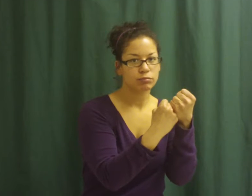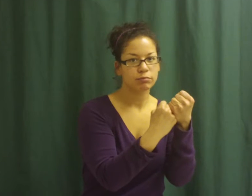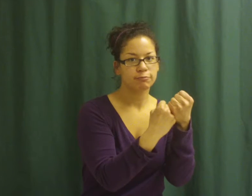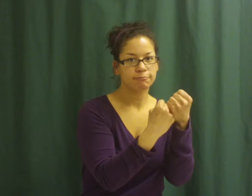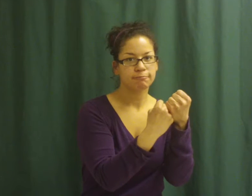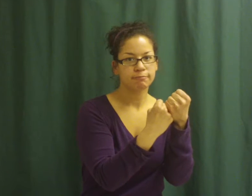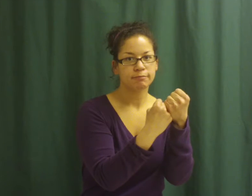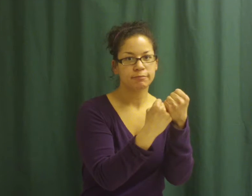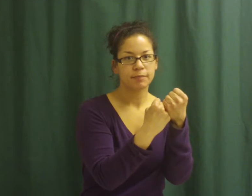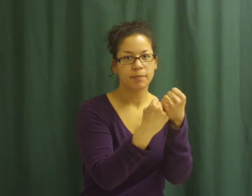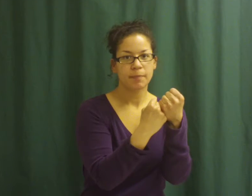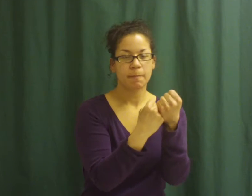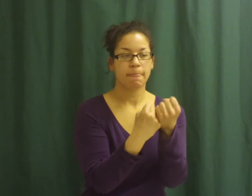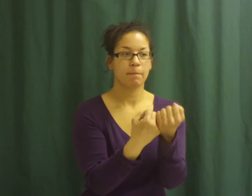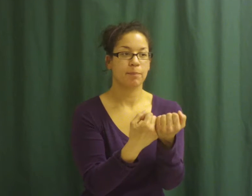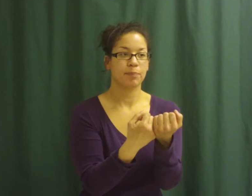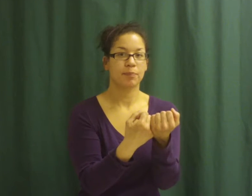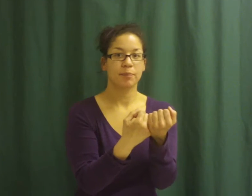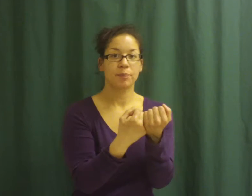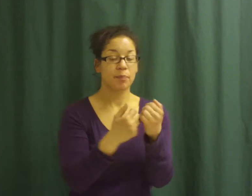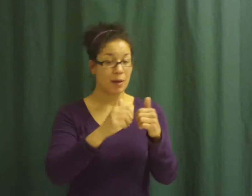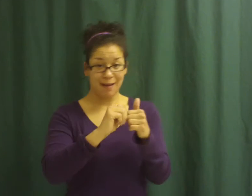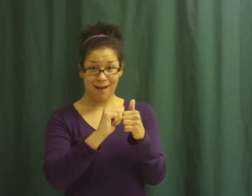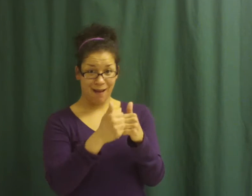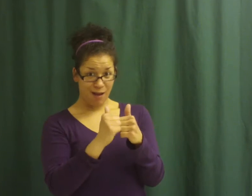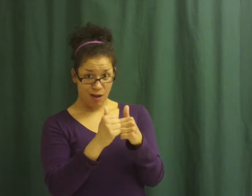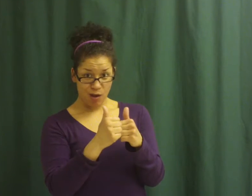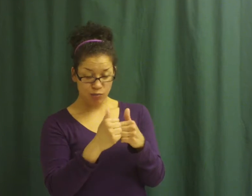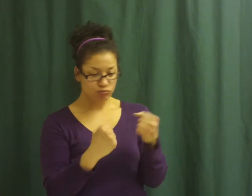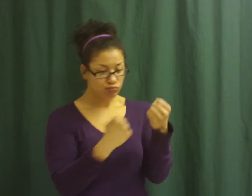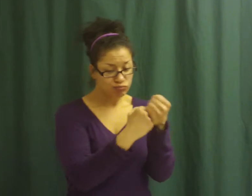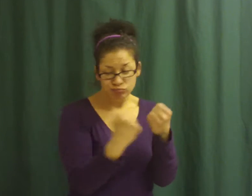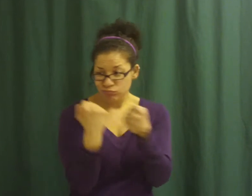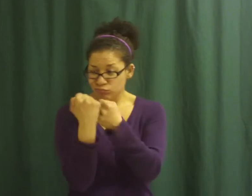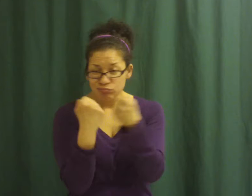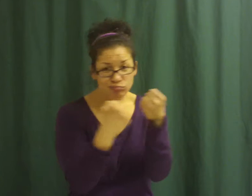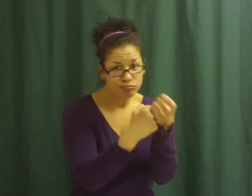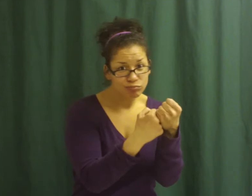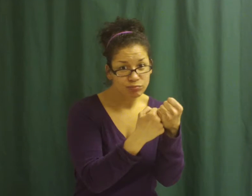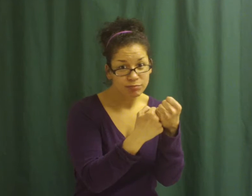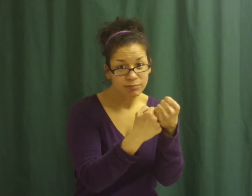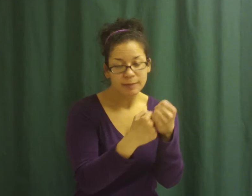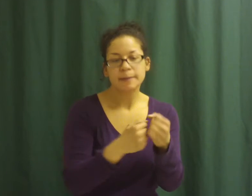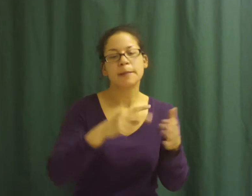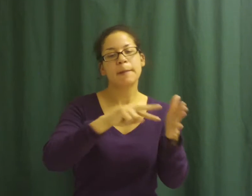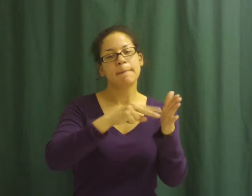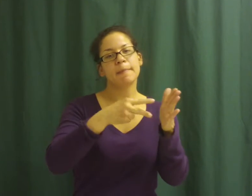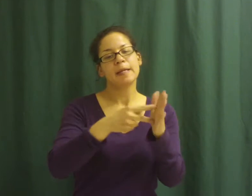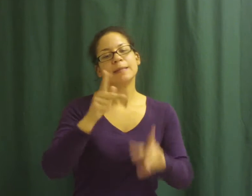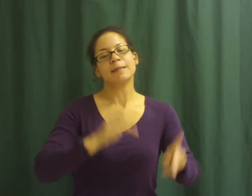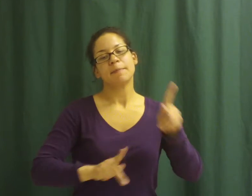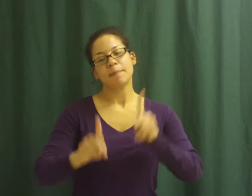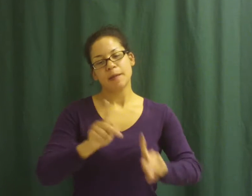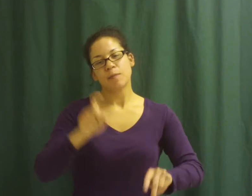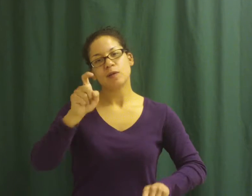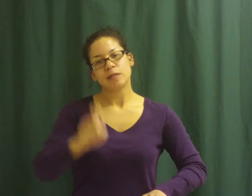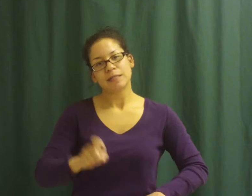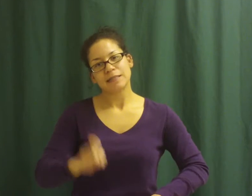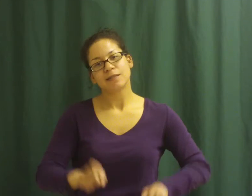educated citizenry imbued with virtue, as well as with wisdom and